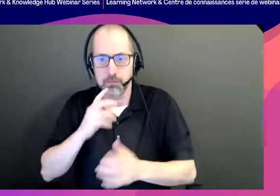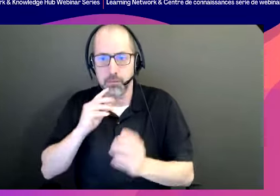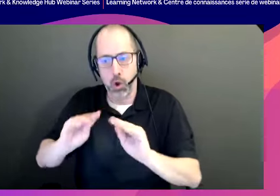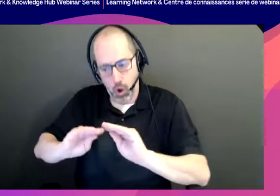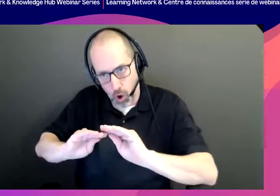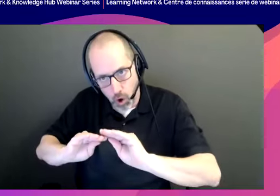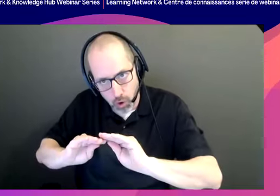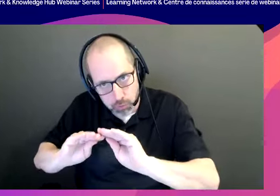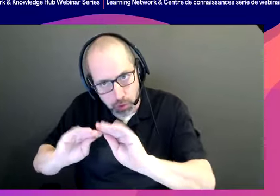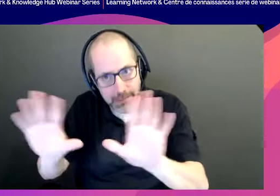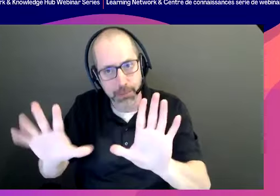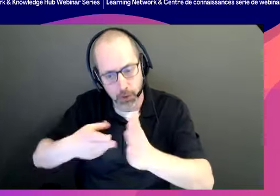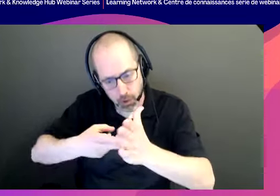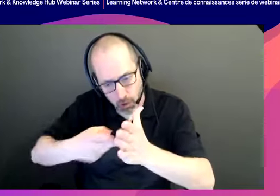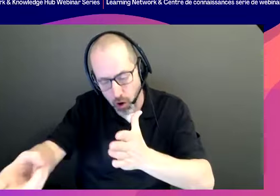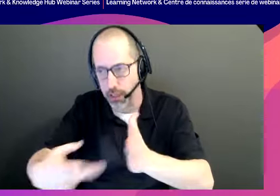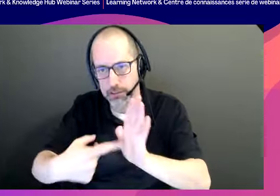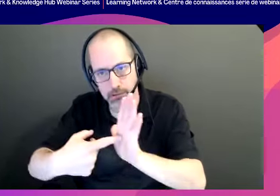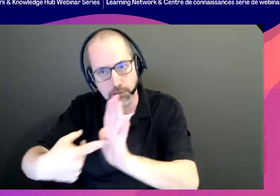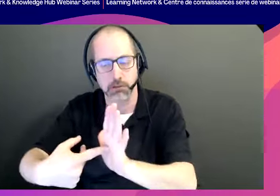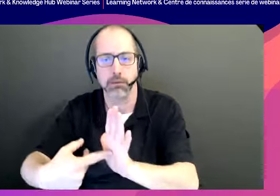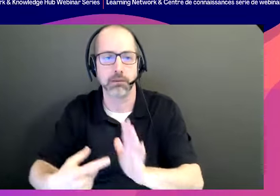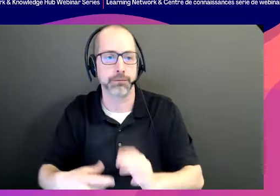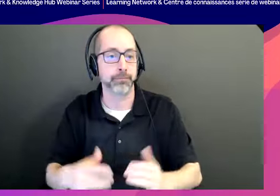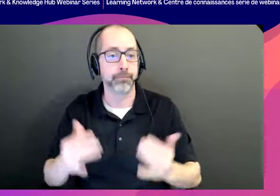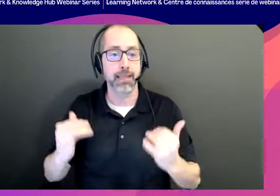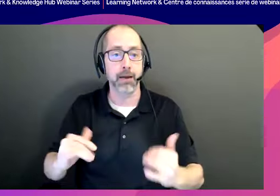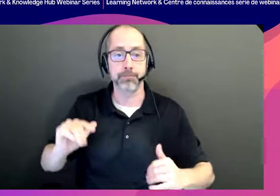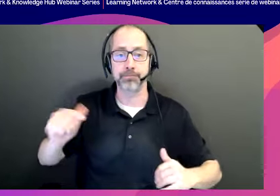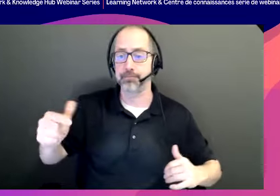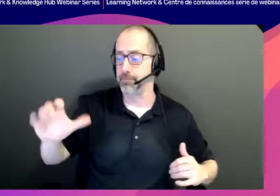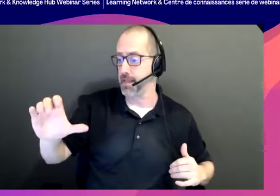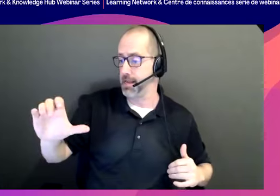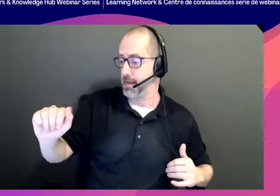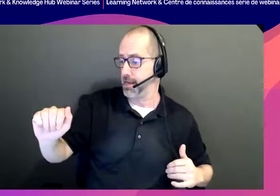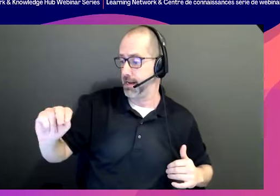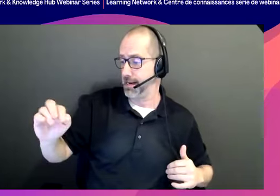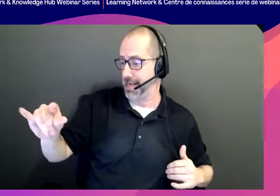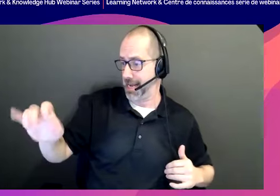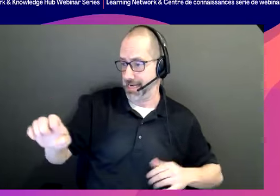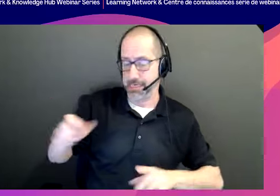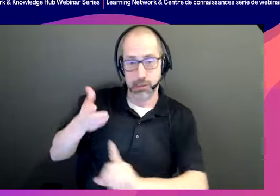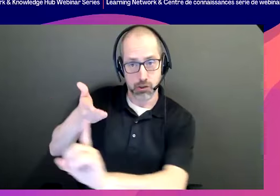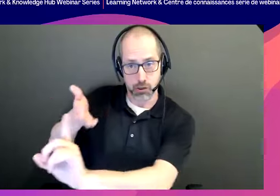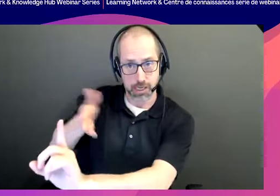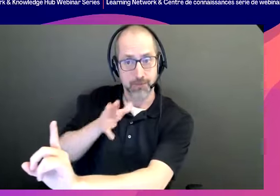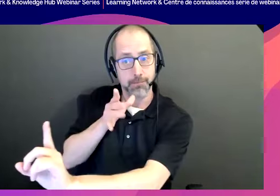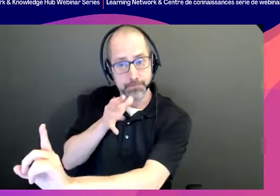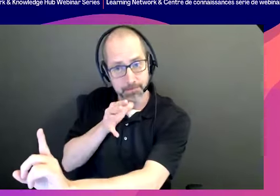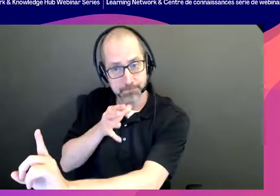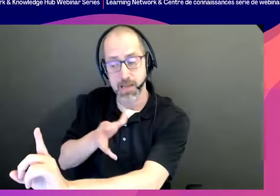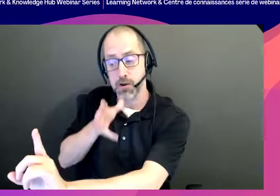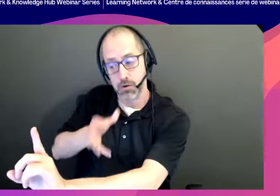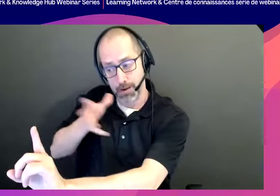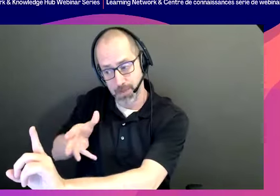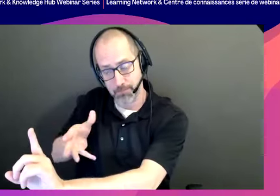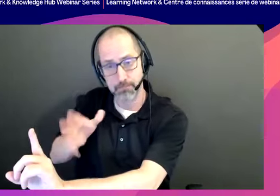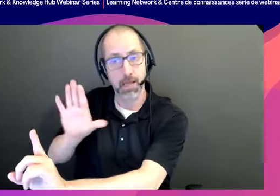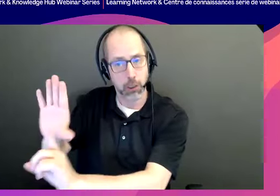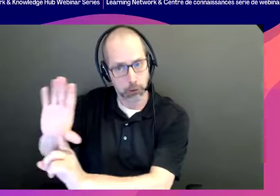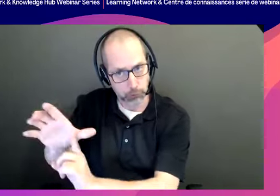I'd like to turn it over to Candace now for her perspectives as a mother and grandmother and her cultural teachings.